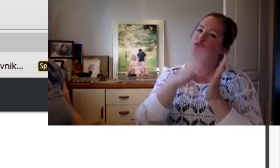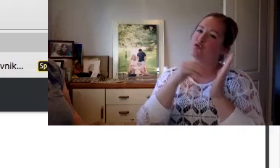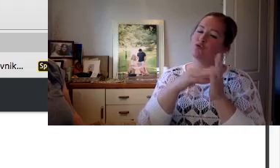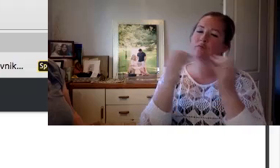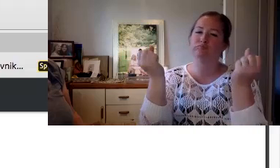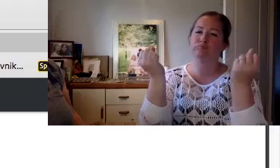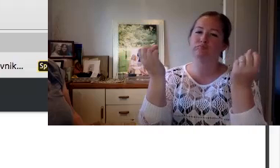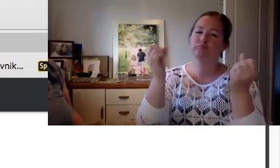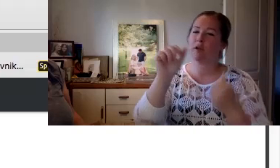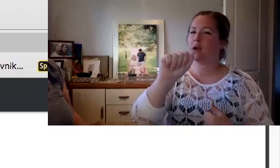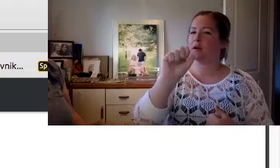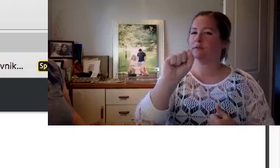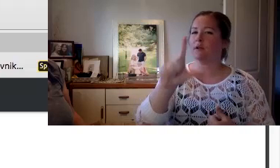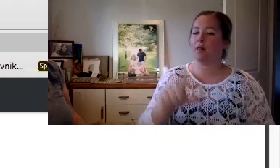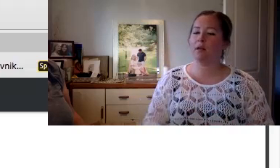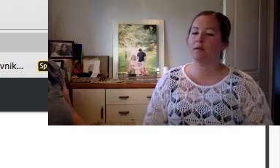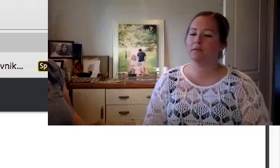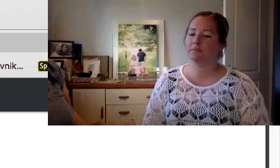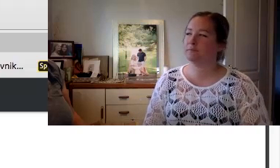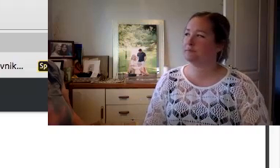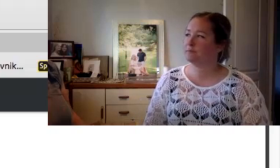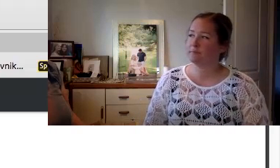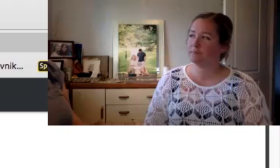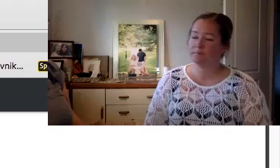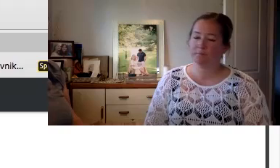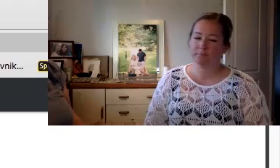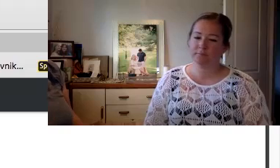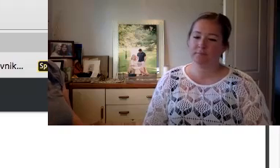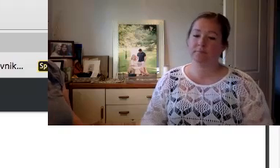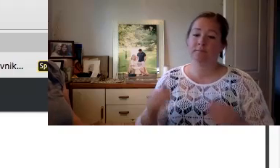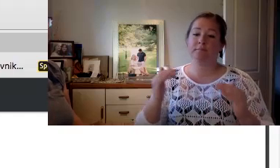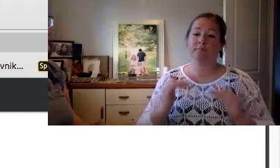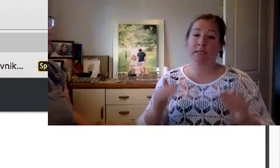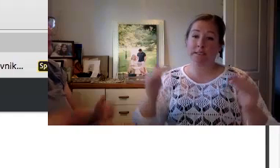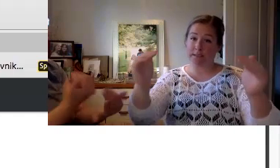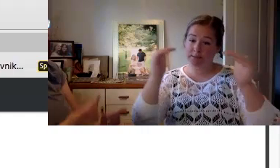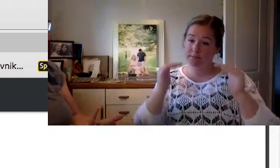And again, I'm learning ASL. Again, point back to yourself.